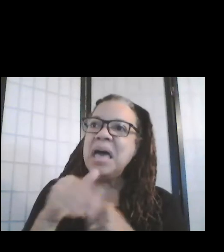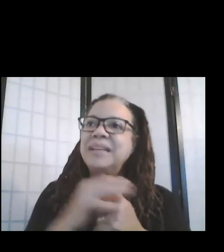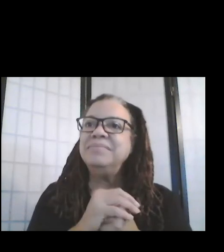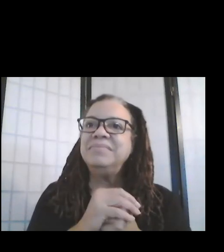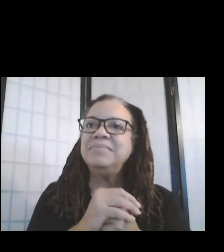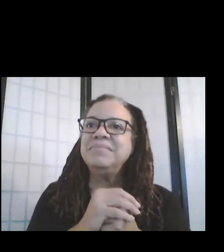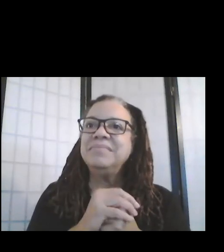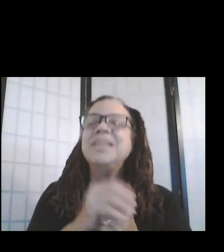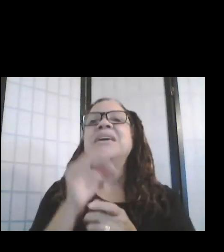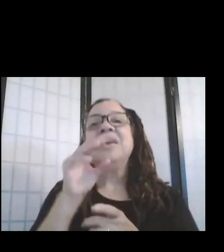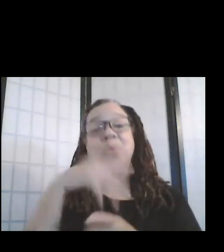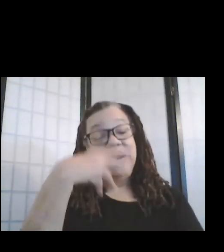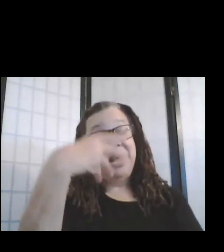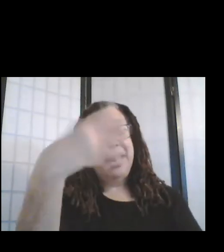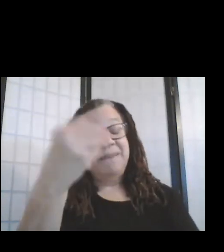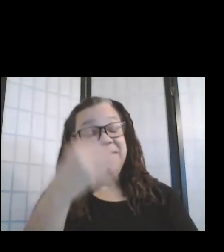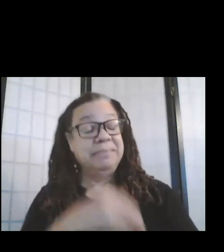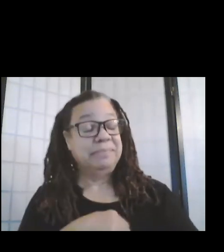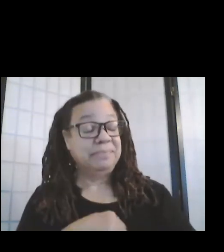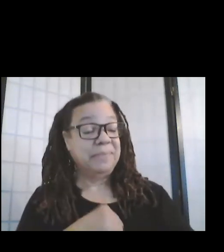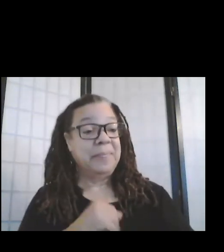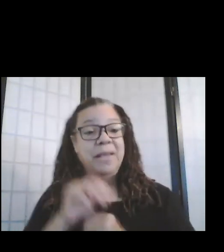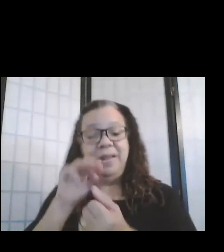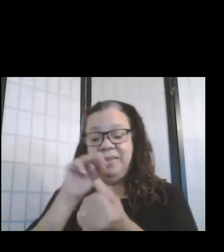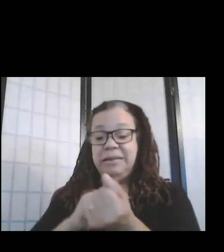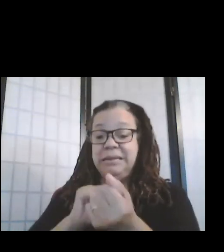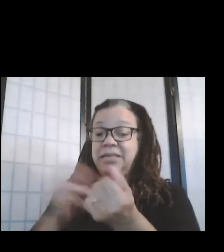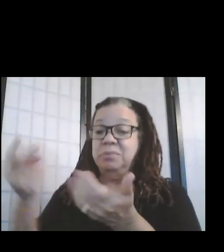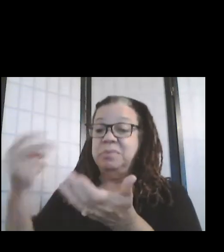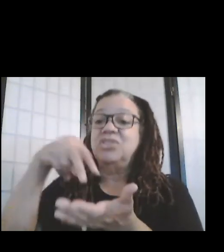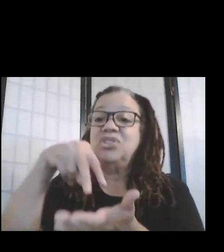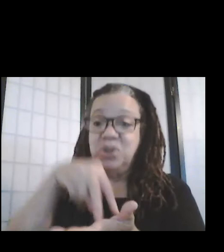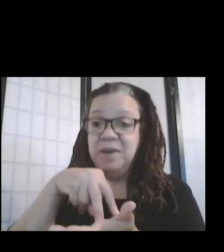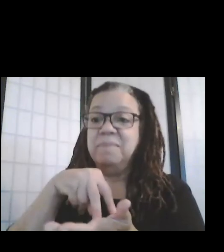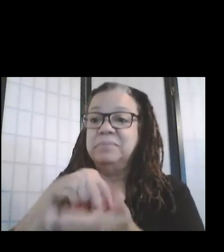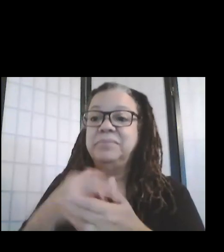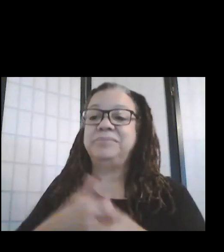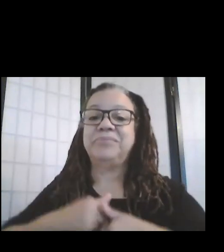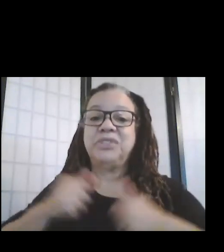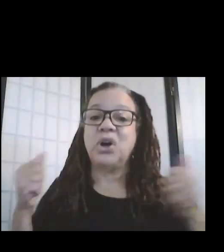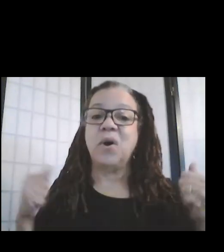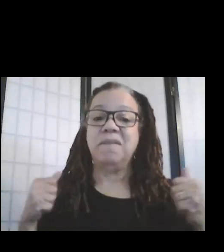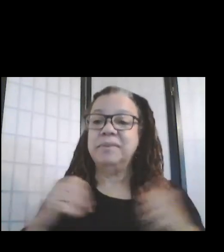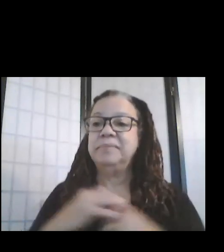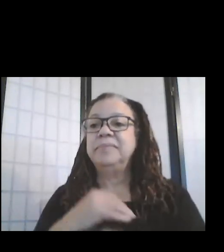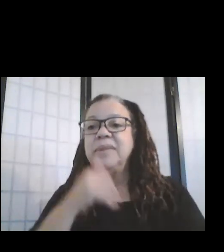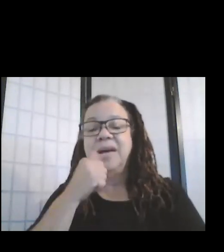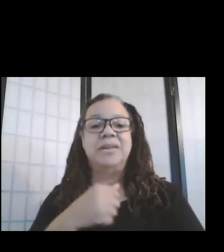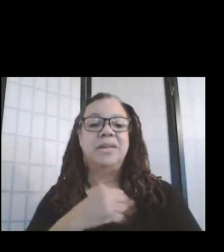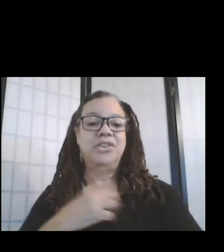R. Grant was gone, the man in the doctor's chair stood up and yanked off the white coat. Beneath, on his